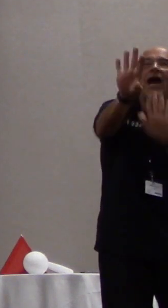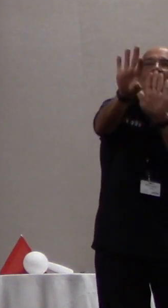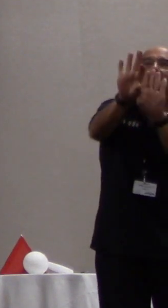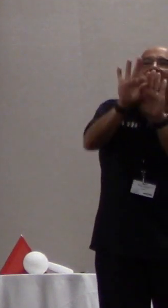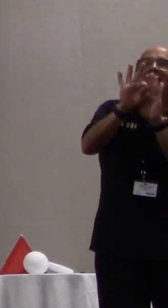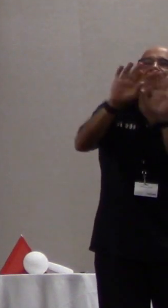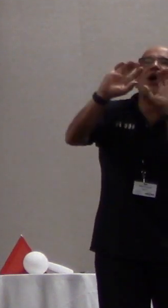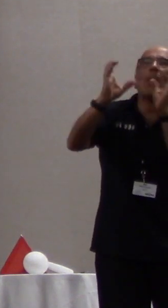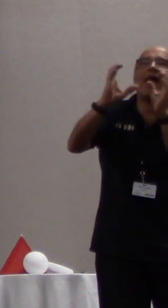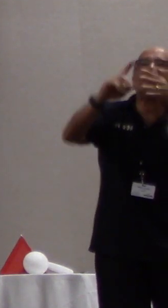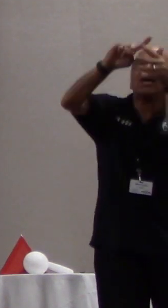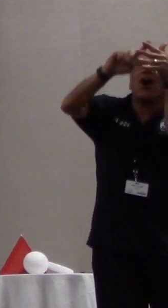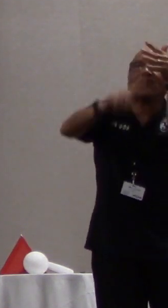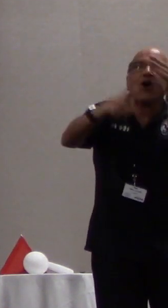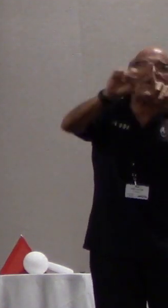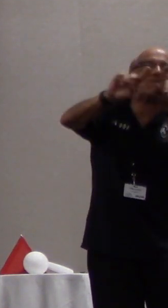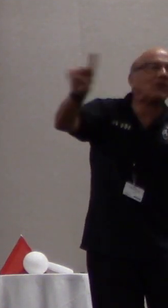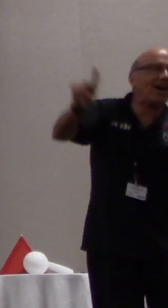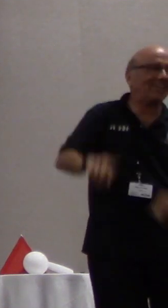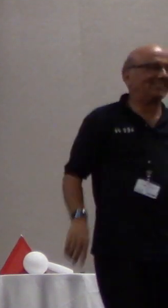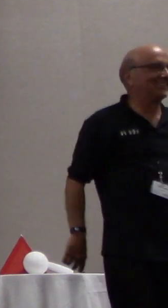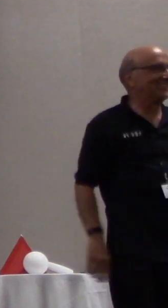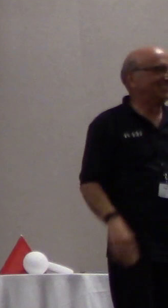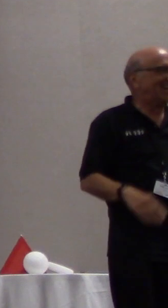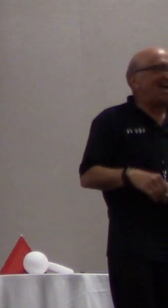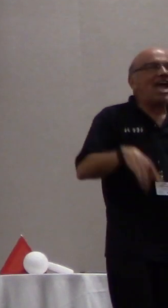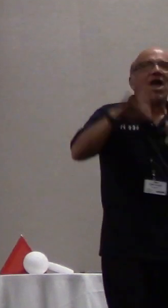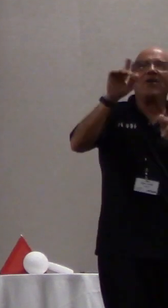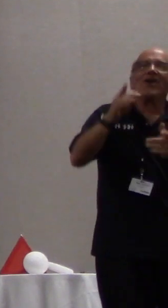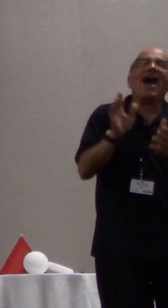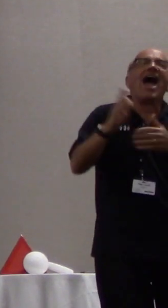Good luck picking a class I'll be doing.